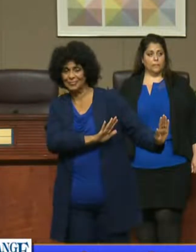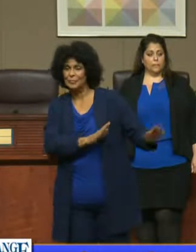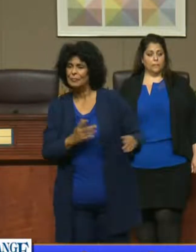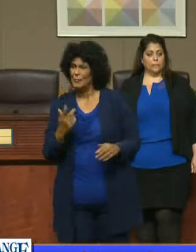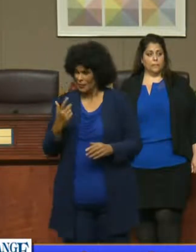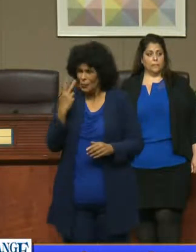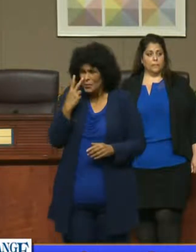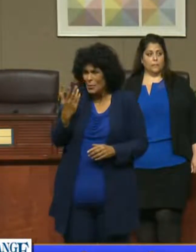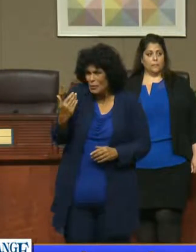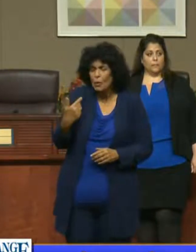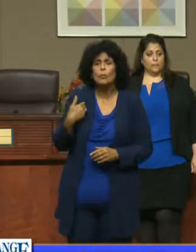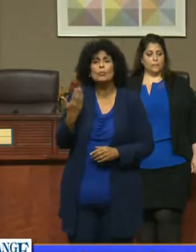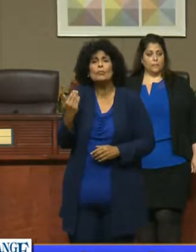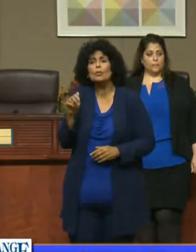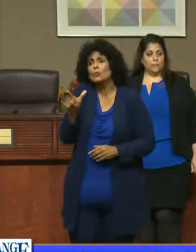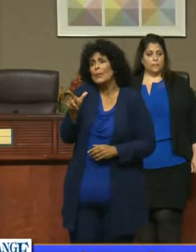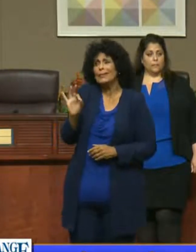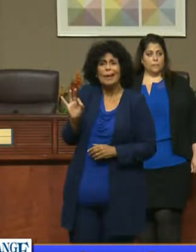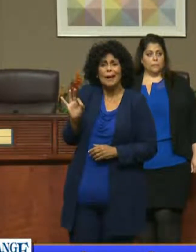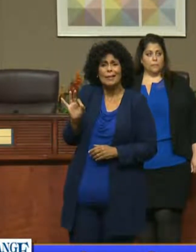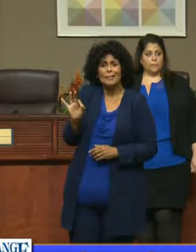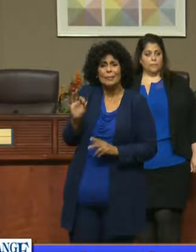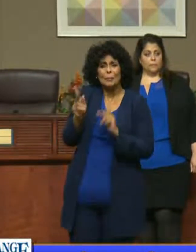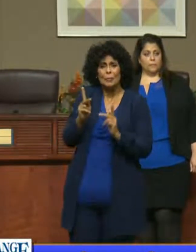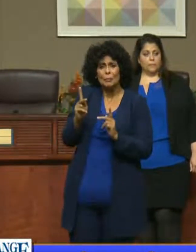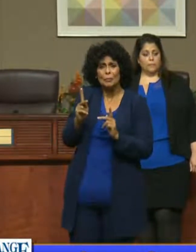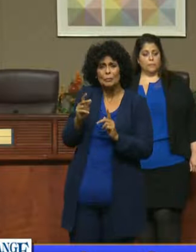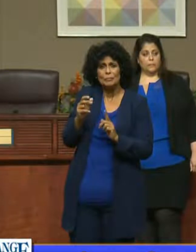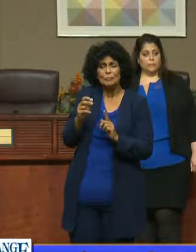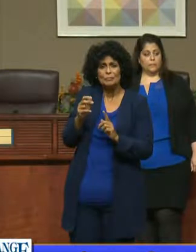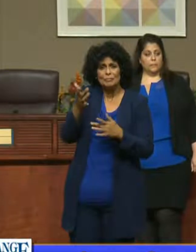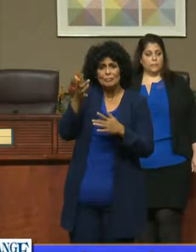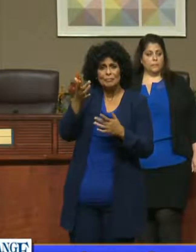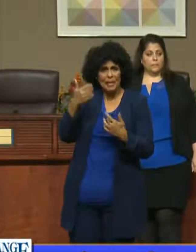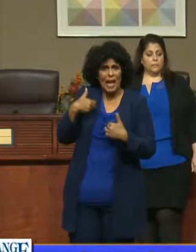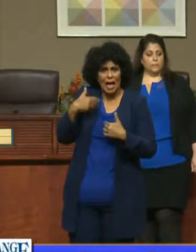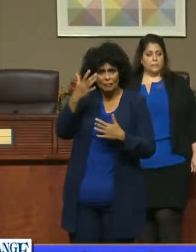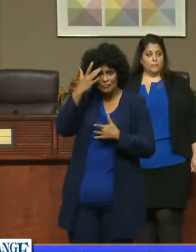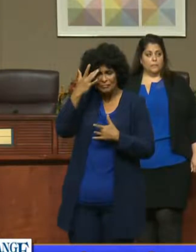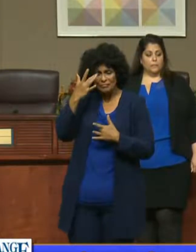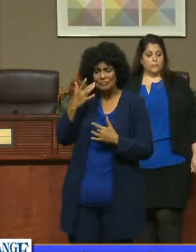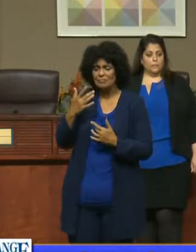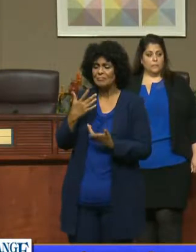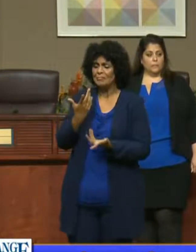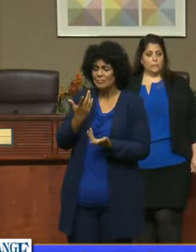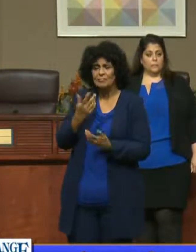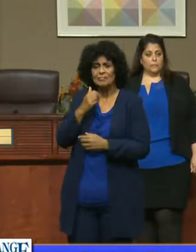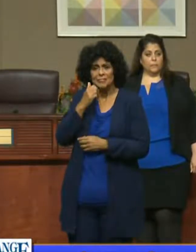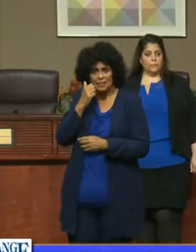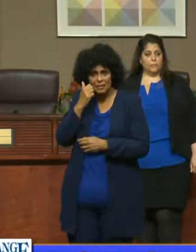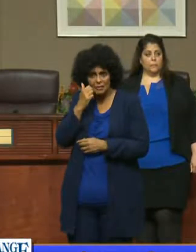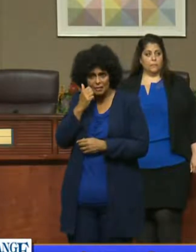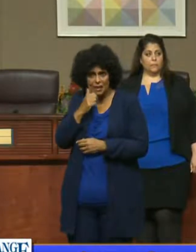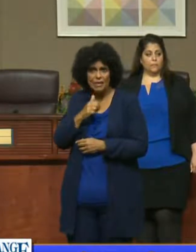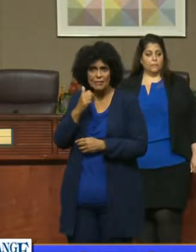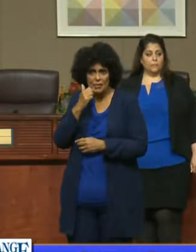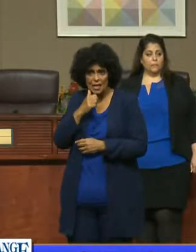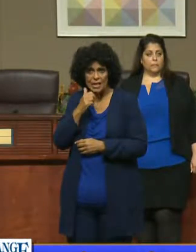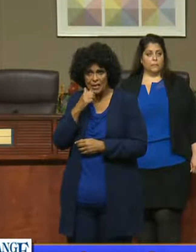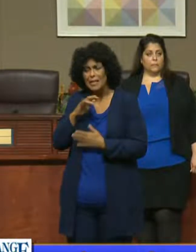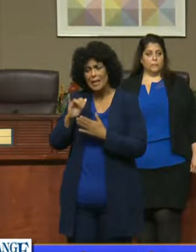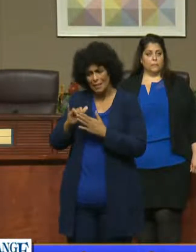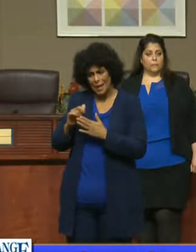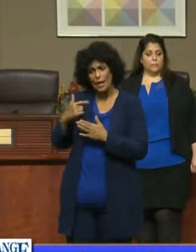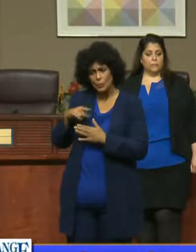29 cases daily before, and that's very manageable, and that's what we want to go back